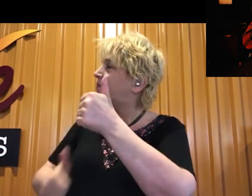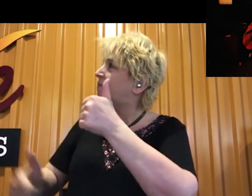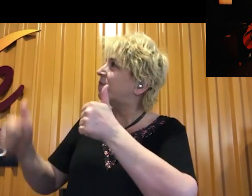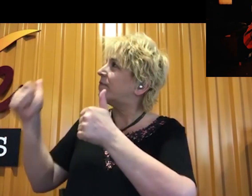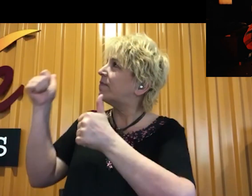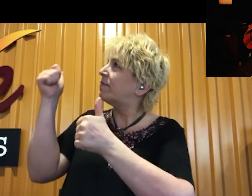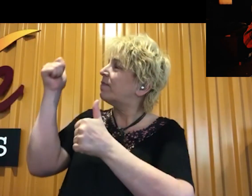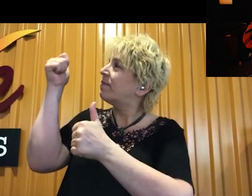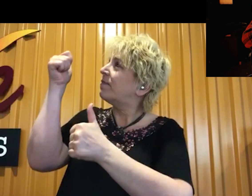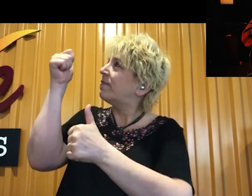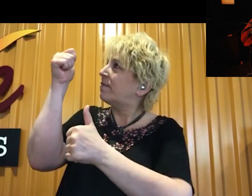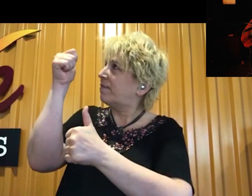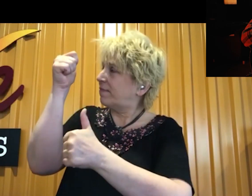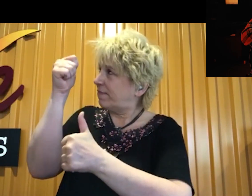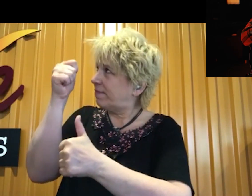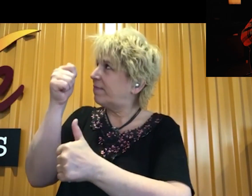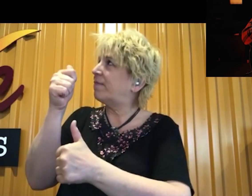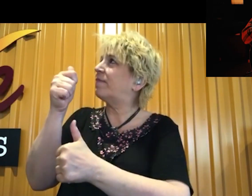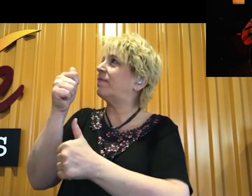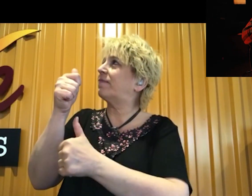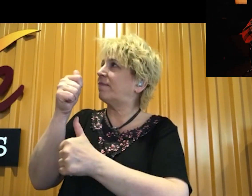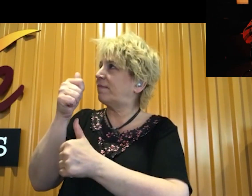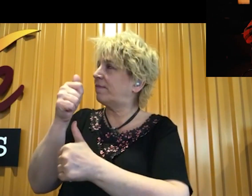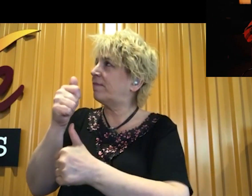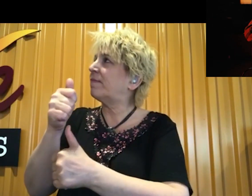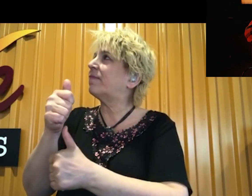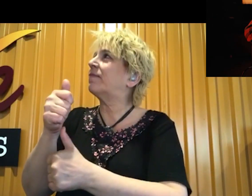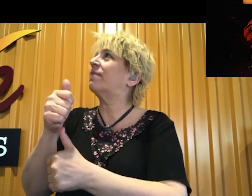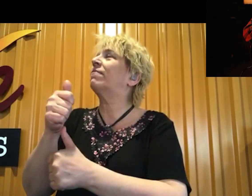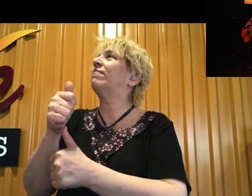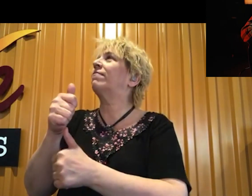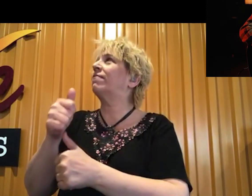better than you. There's nothing